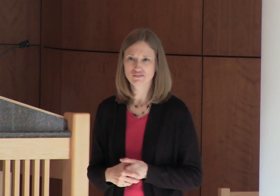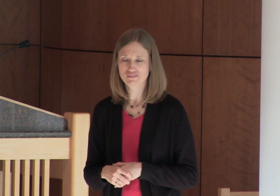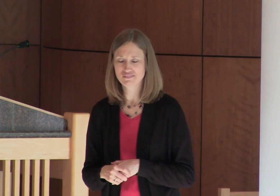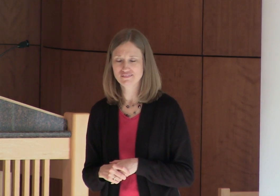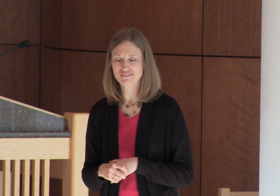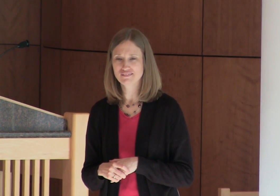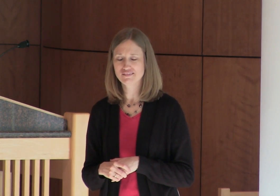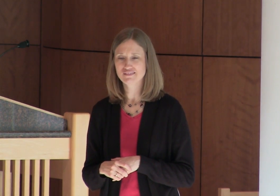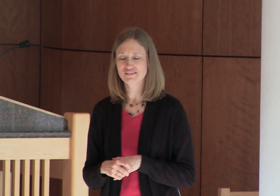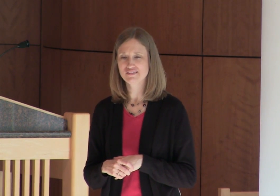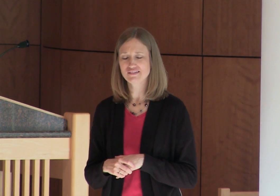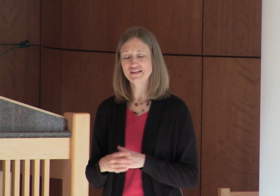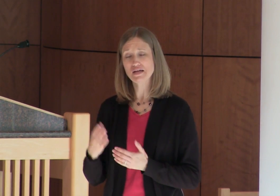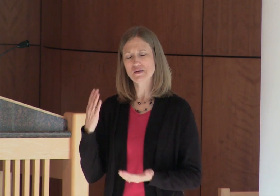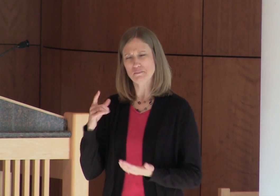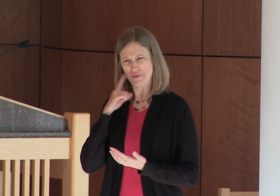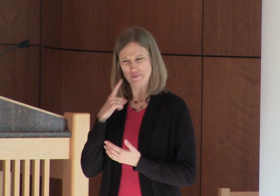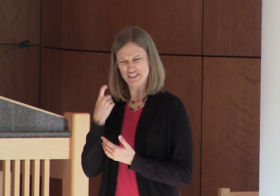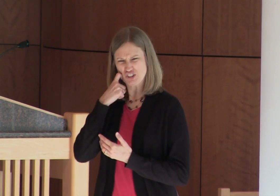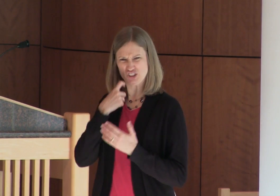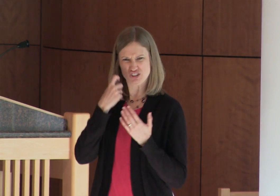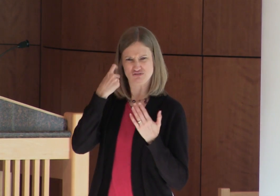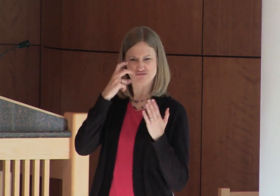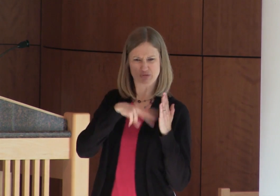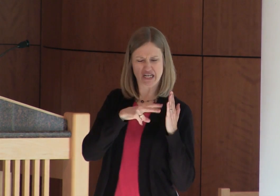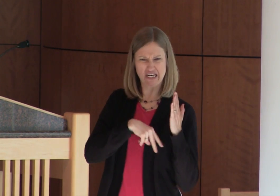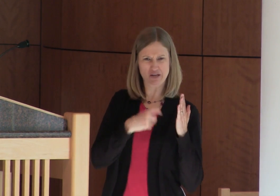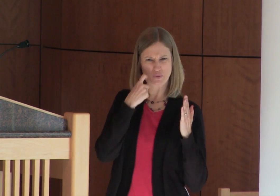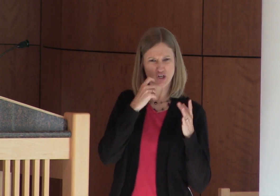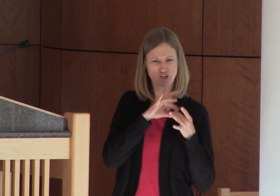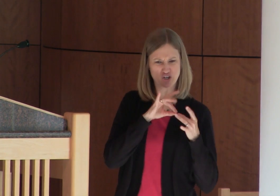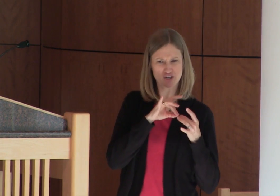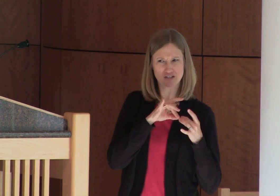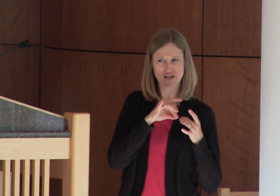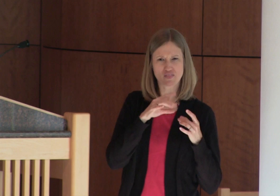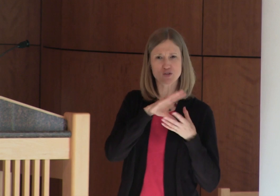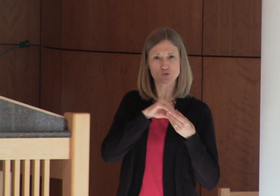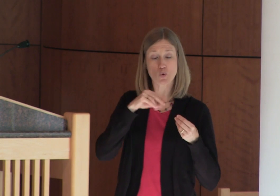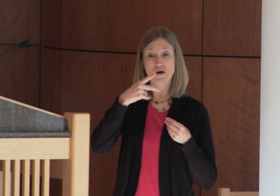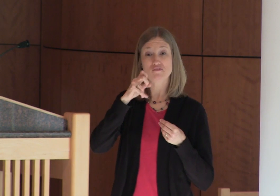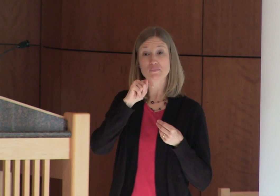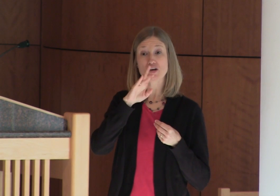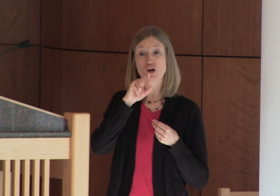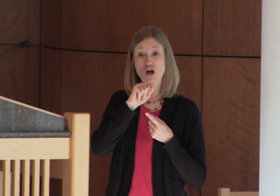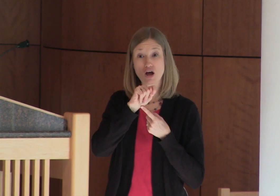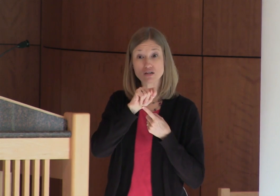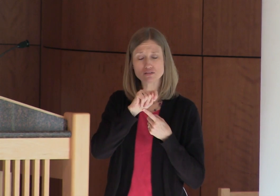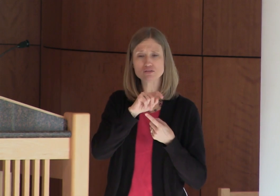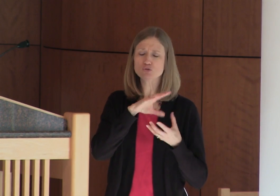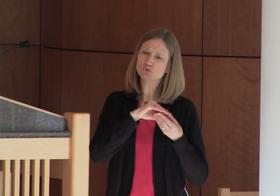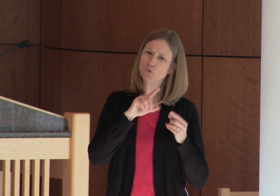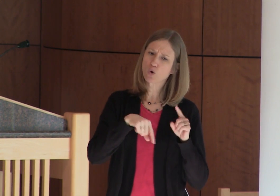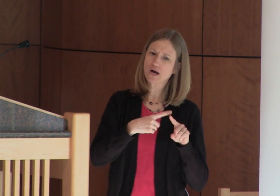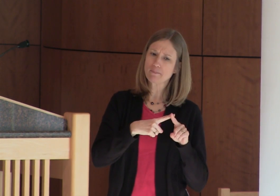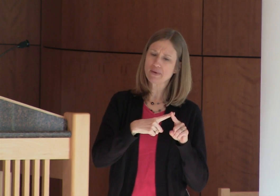Maybe you noticed in the reading you just heard read, but that the story of Pentecost is a story that mentions dreams as